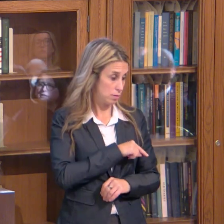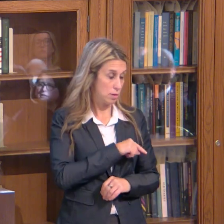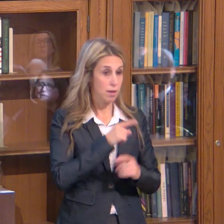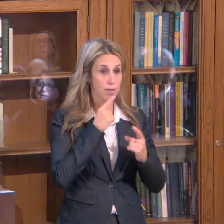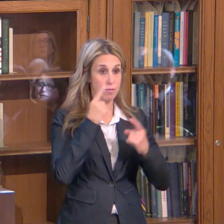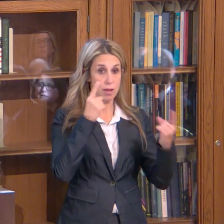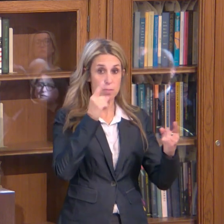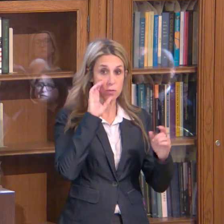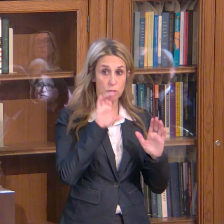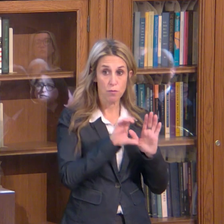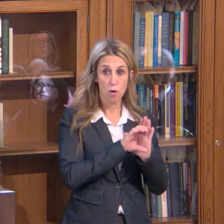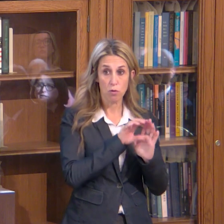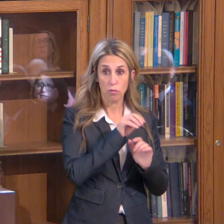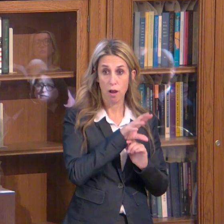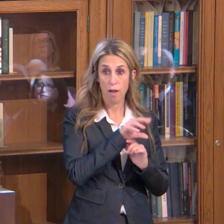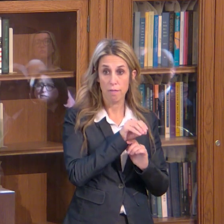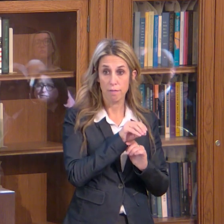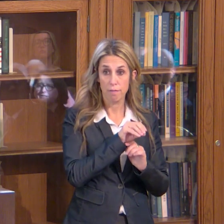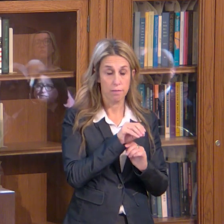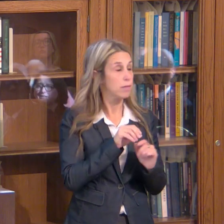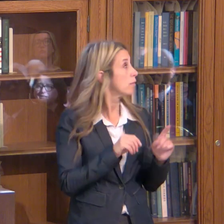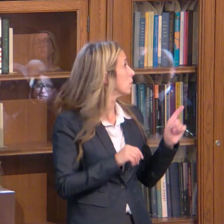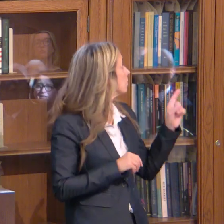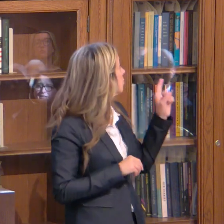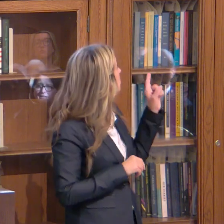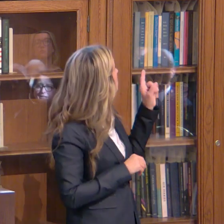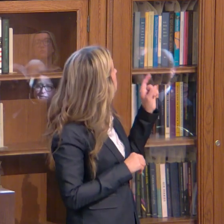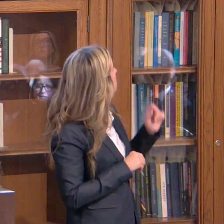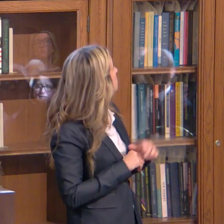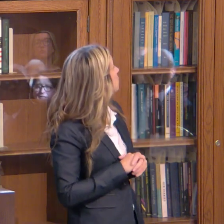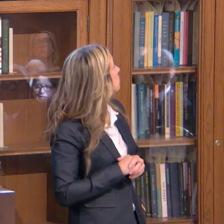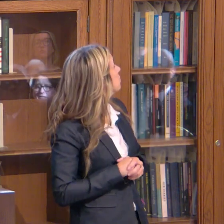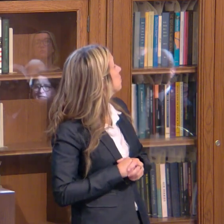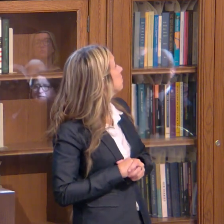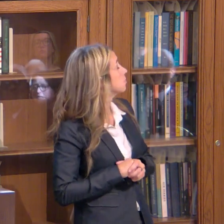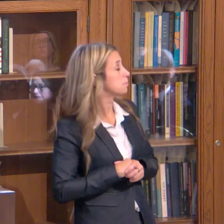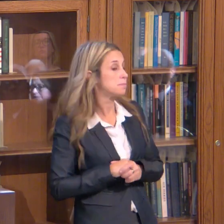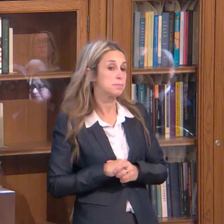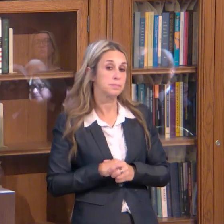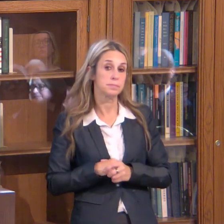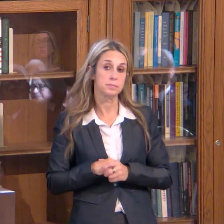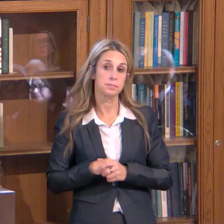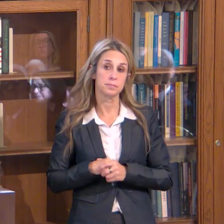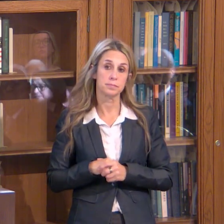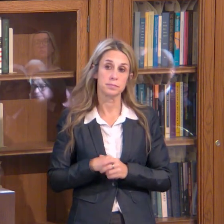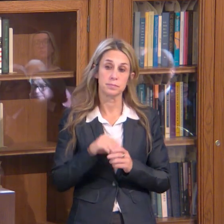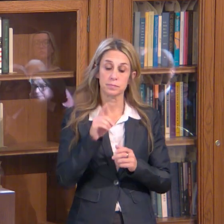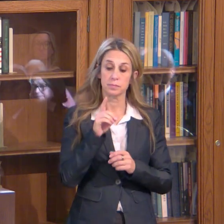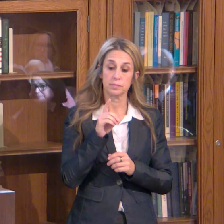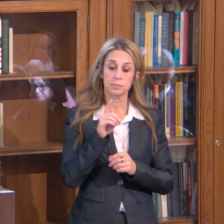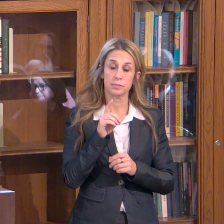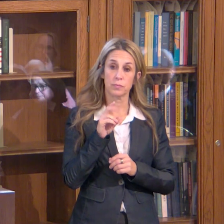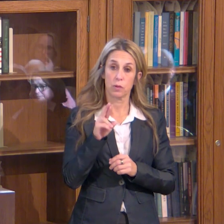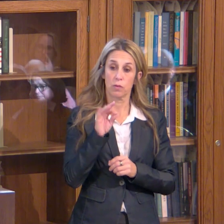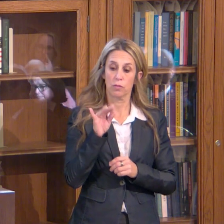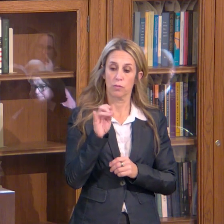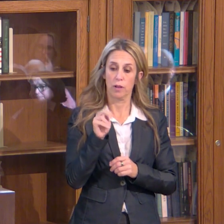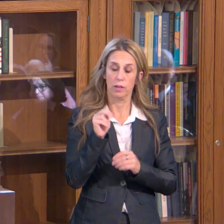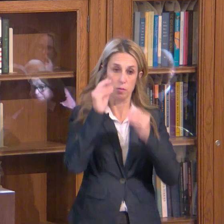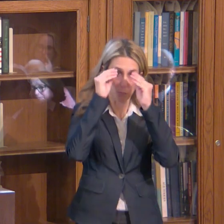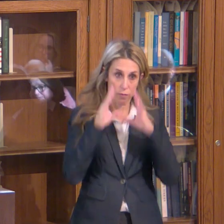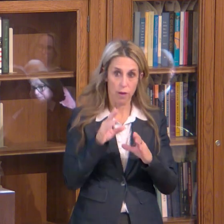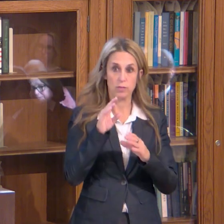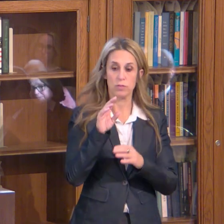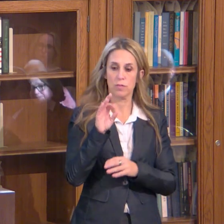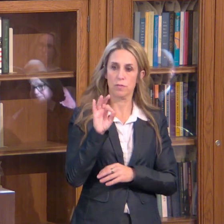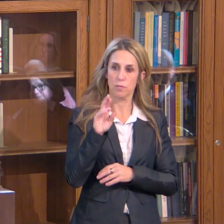photograph photograph of a real Dr Franklin Professor Franklin